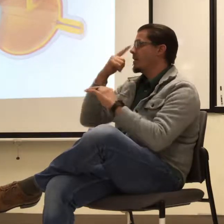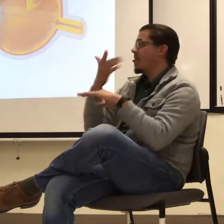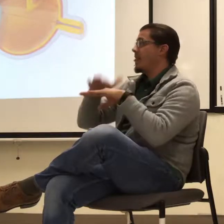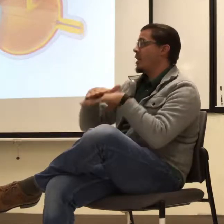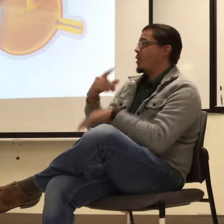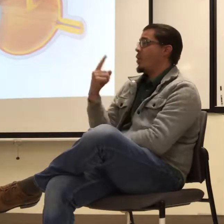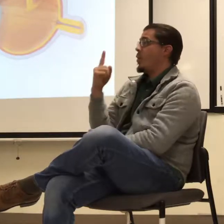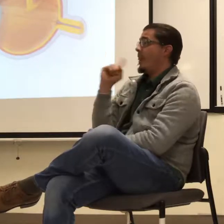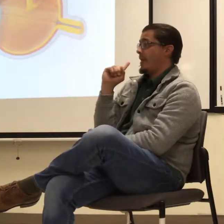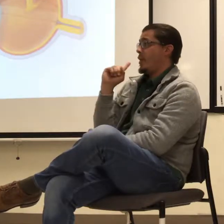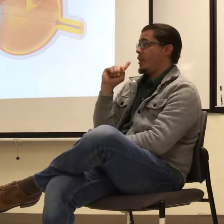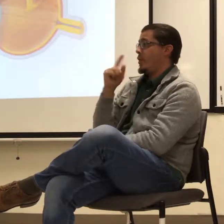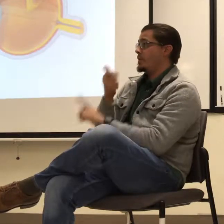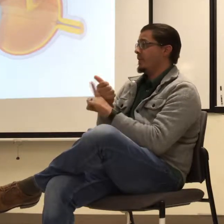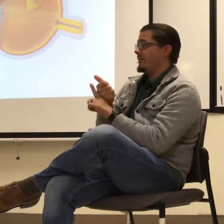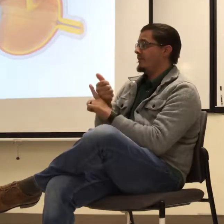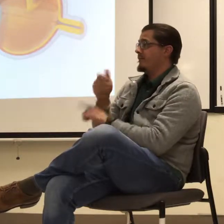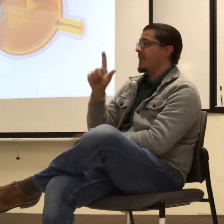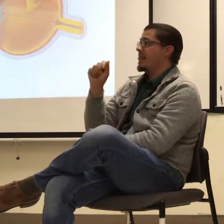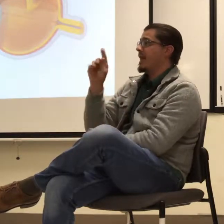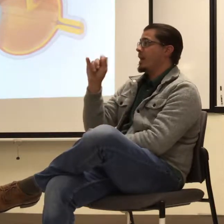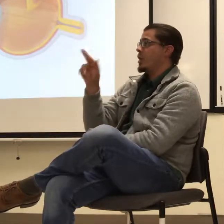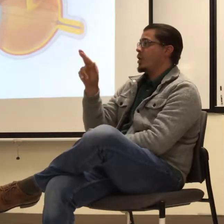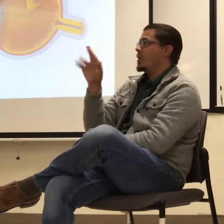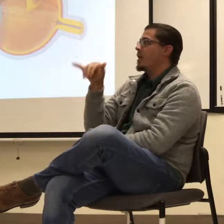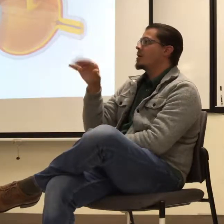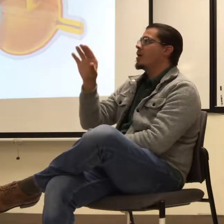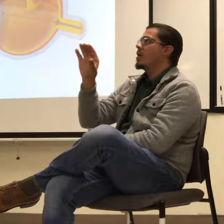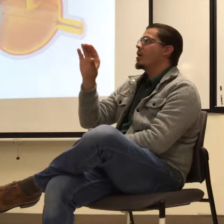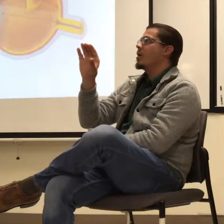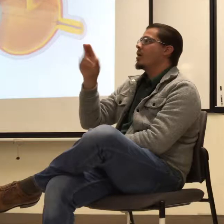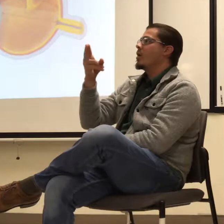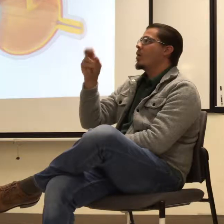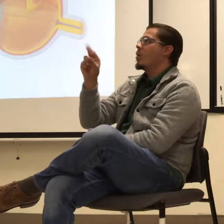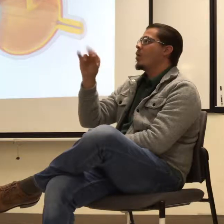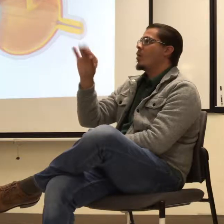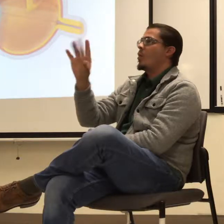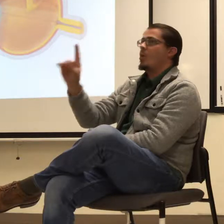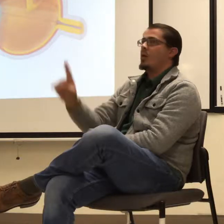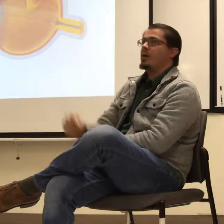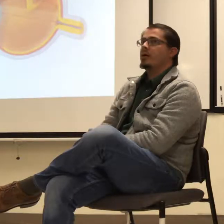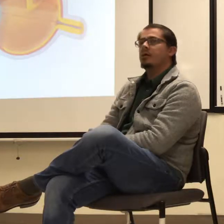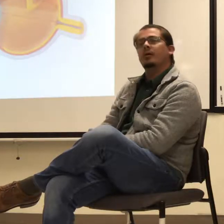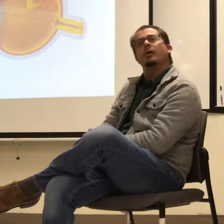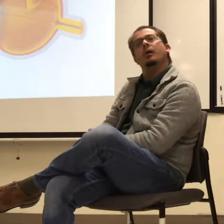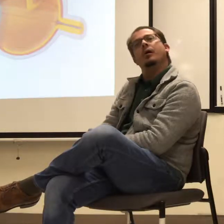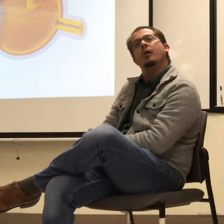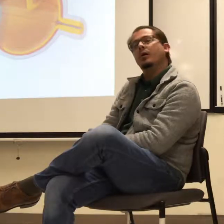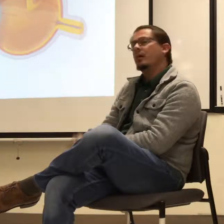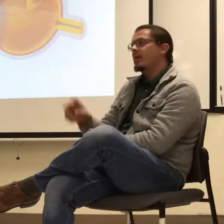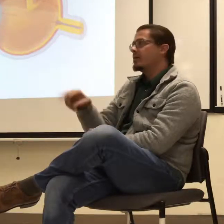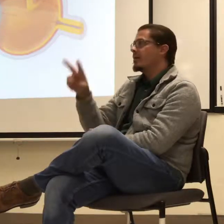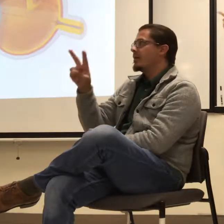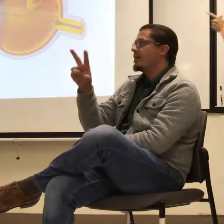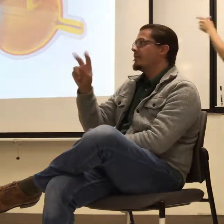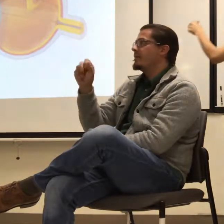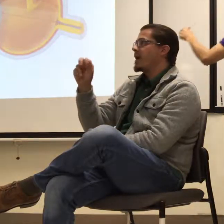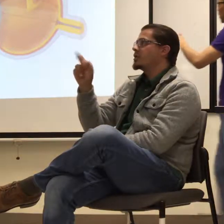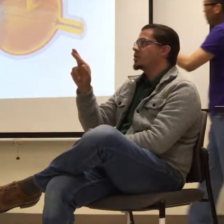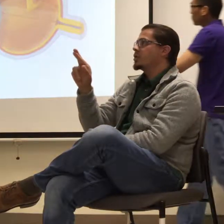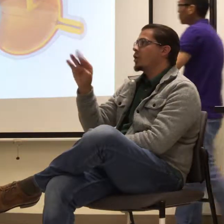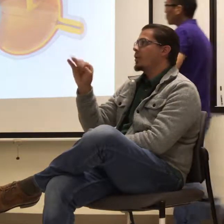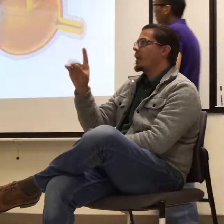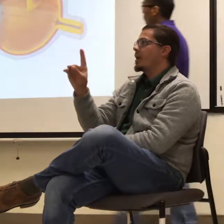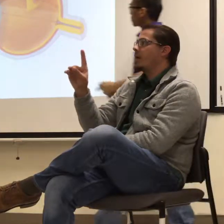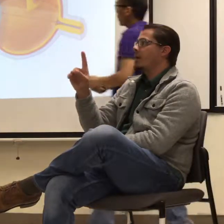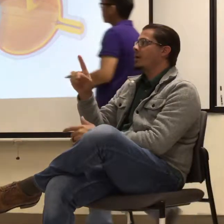there, that is the choroid, okay? The vascular bed. However, if you go